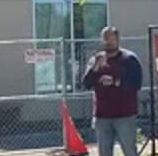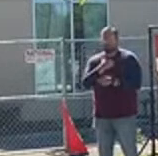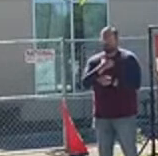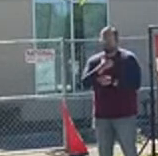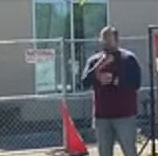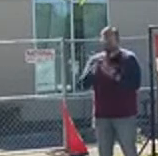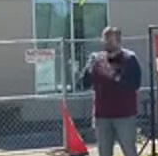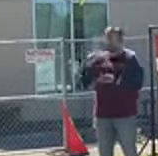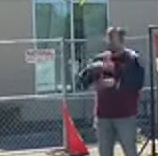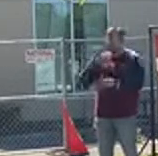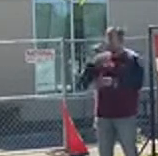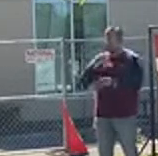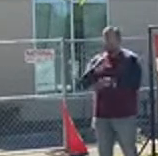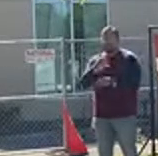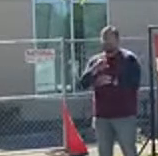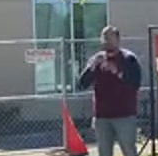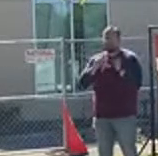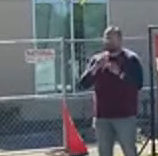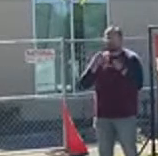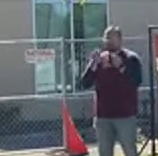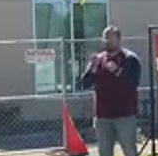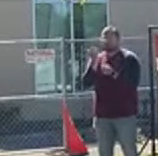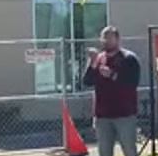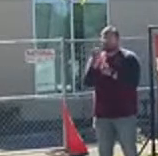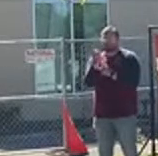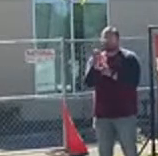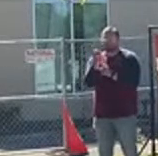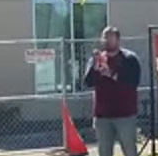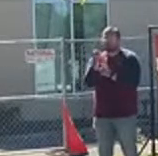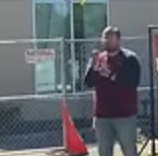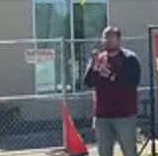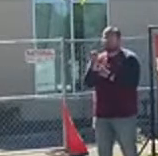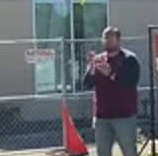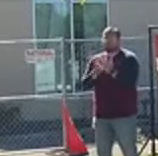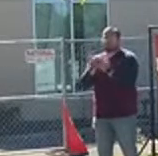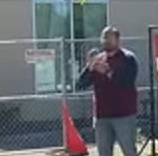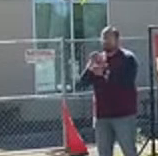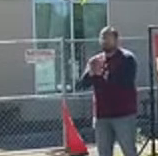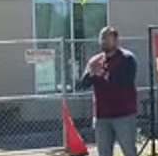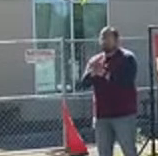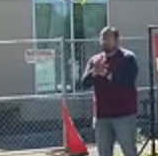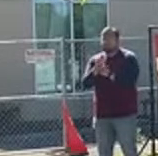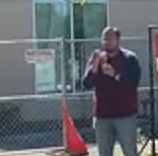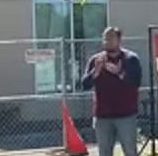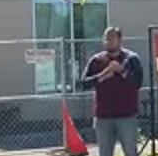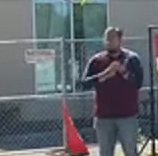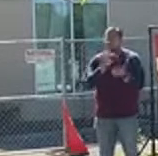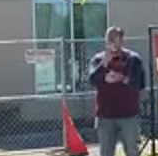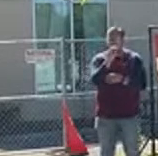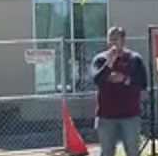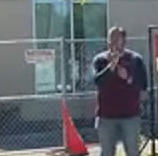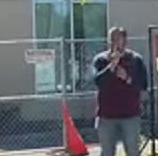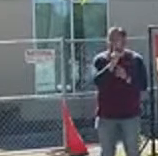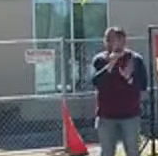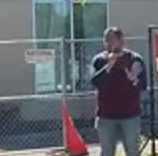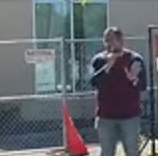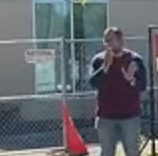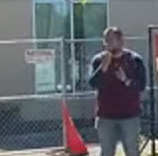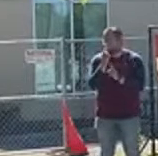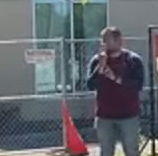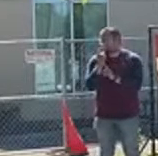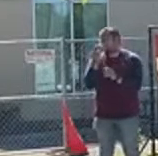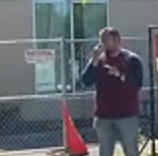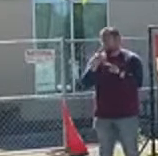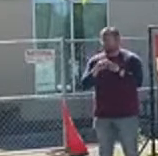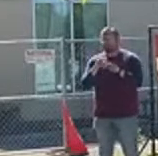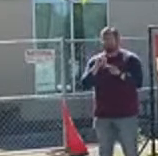personal win for me to be able to drive 15 minutes and be at the job site, because sometimes it's an hour and a half to get to a job site. So that's always fun. But as a